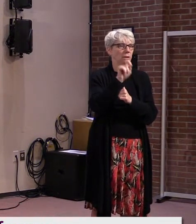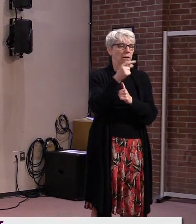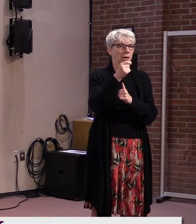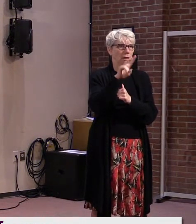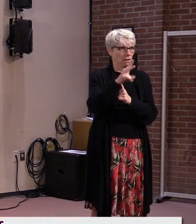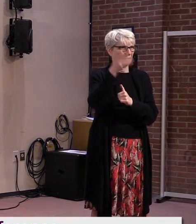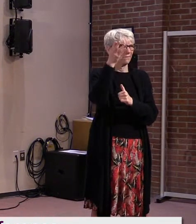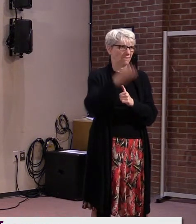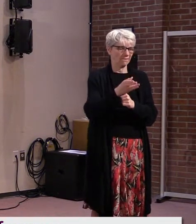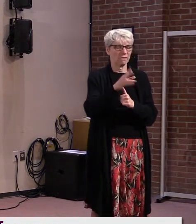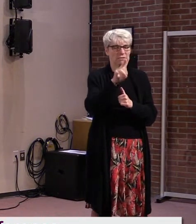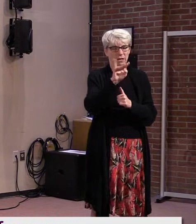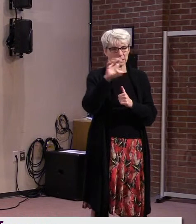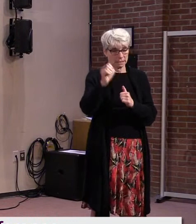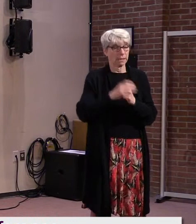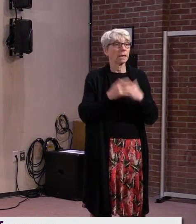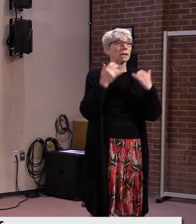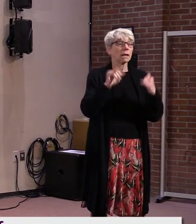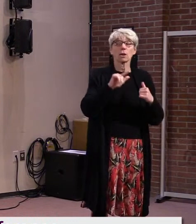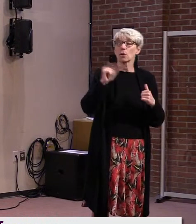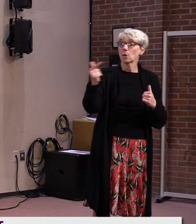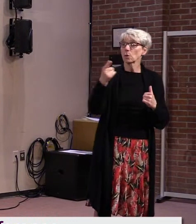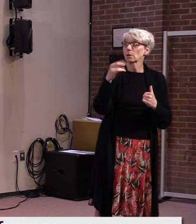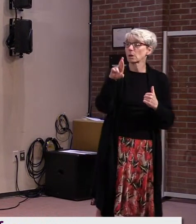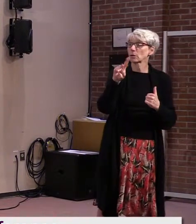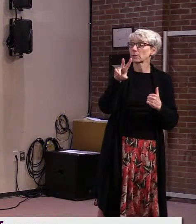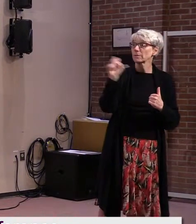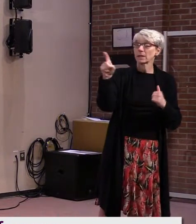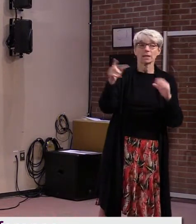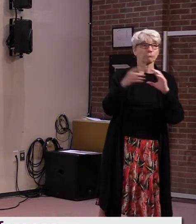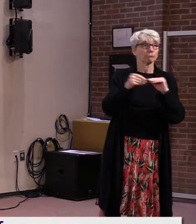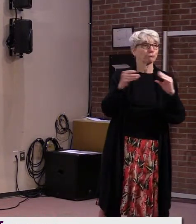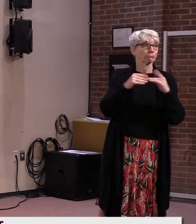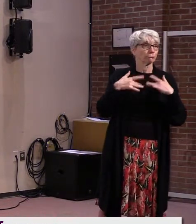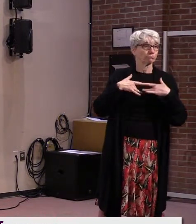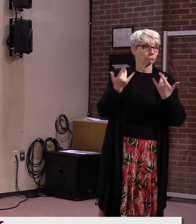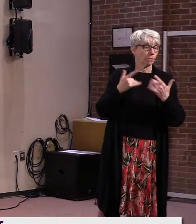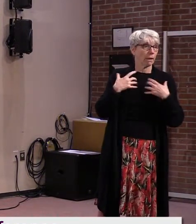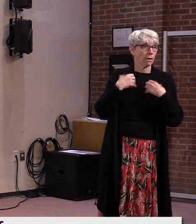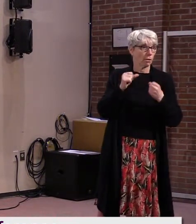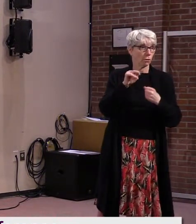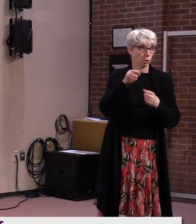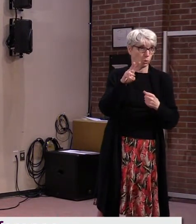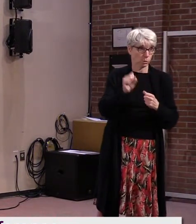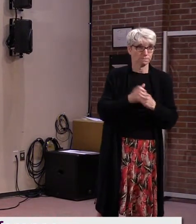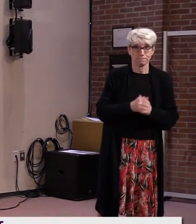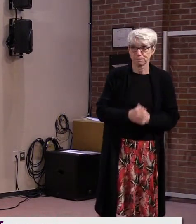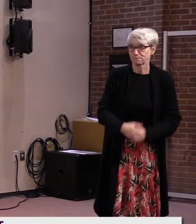healthvermont.gov/COVID-19/vaccine. Now I'll turn it over to Dr. Levine for a health update.